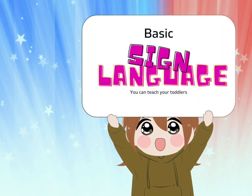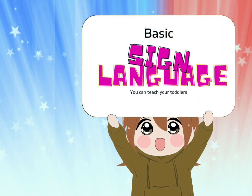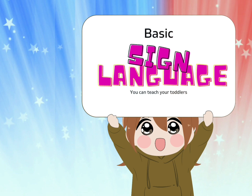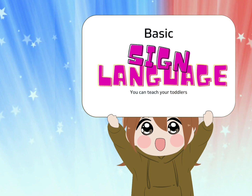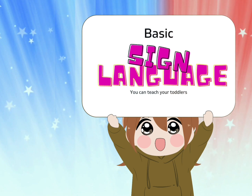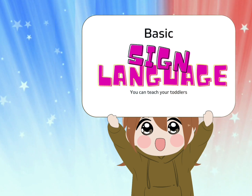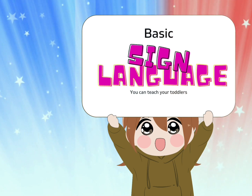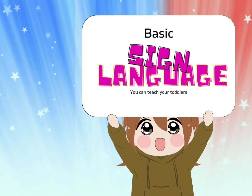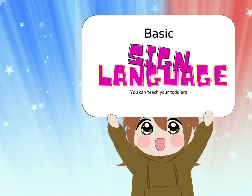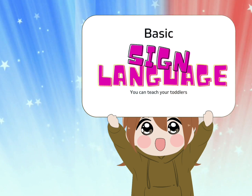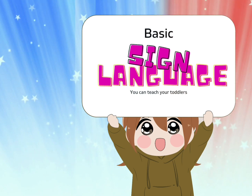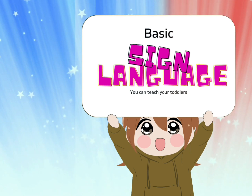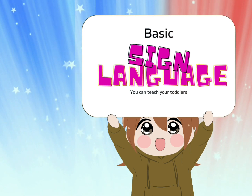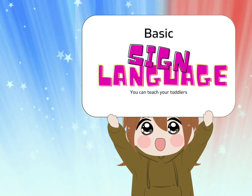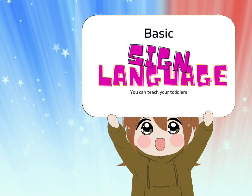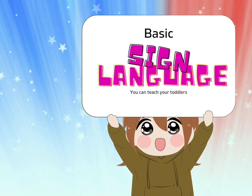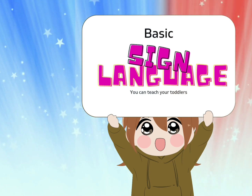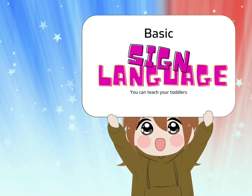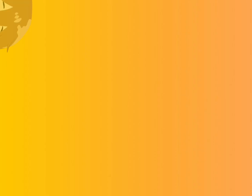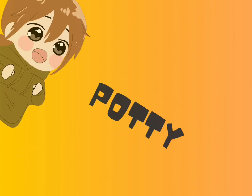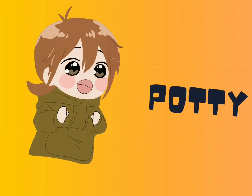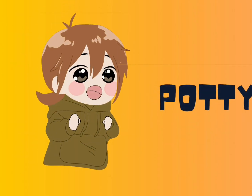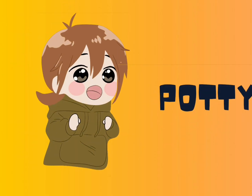Let's learn some sign language.